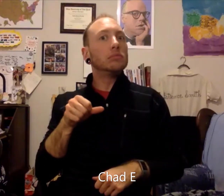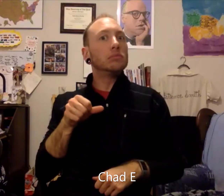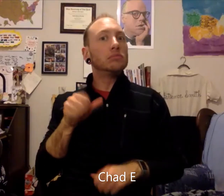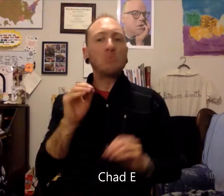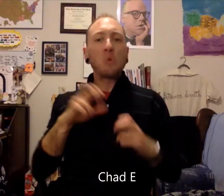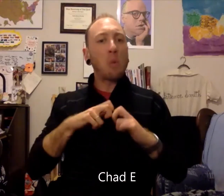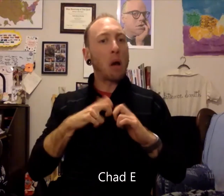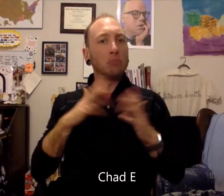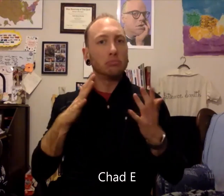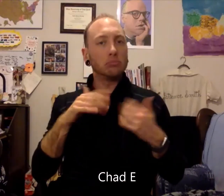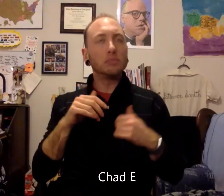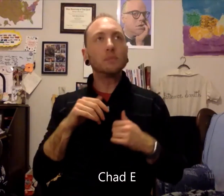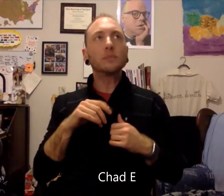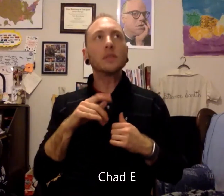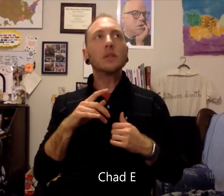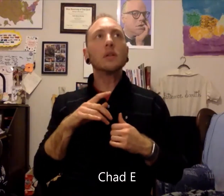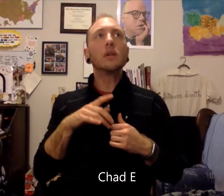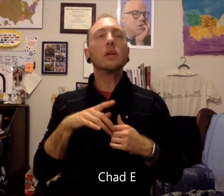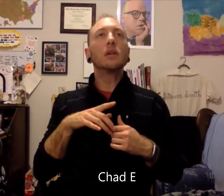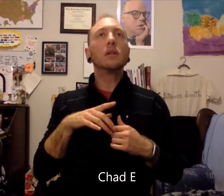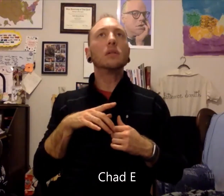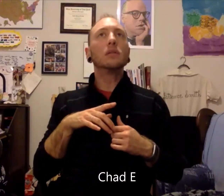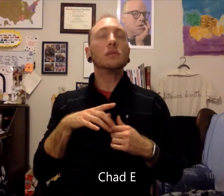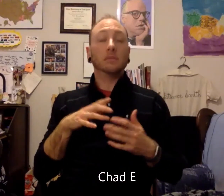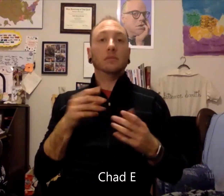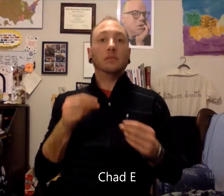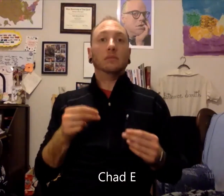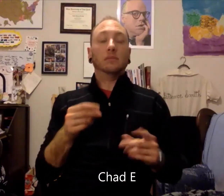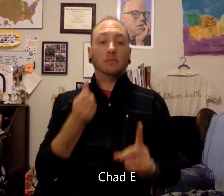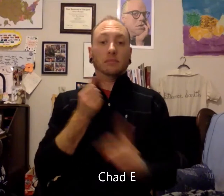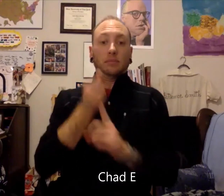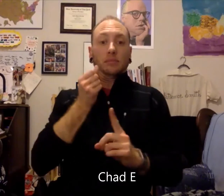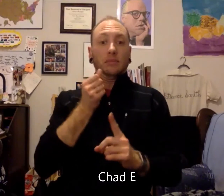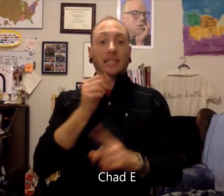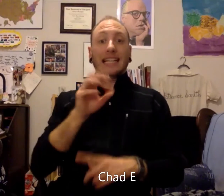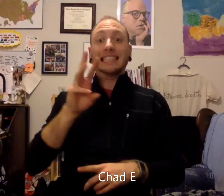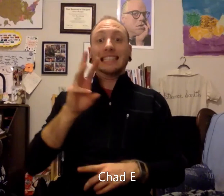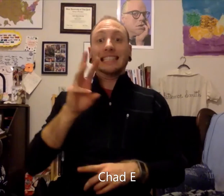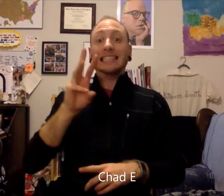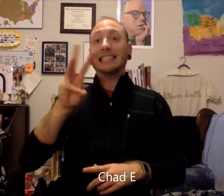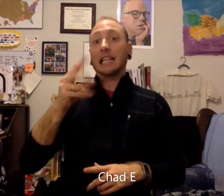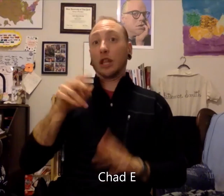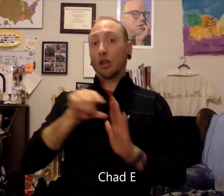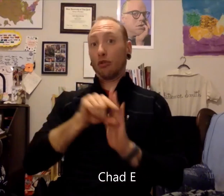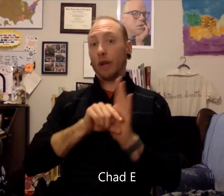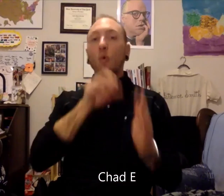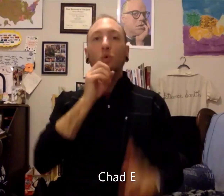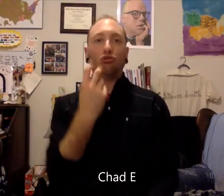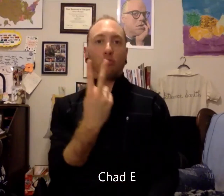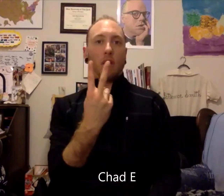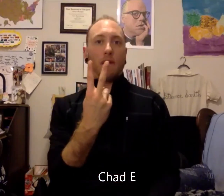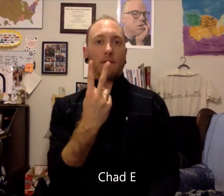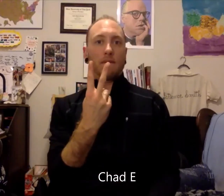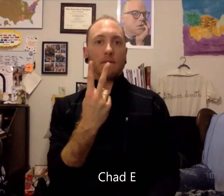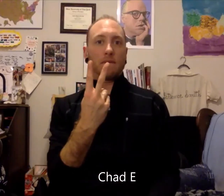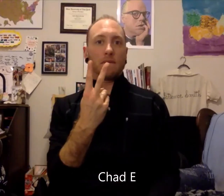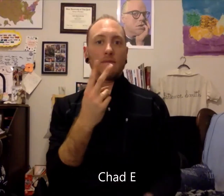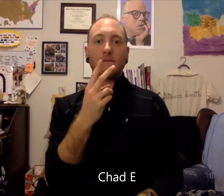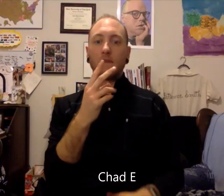And, so suddenly after sixth grade, 12 years old, my world changed again. Going to junior high, that was kind